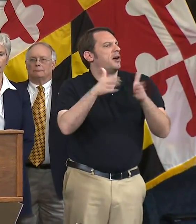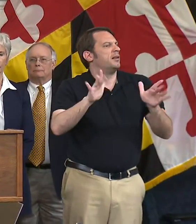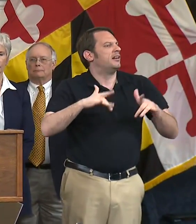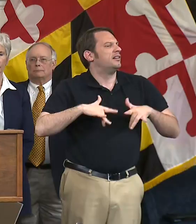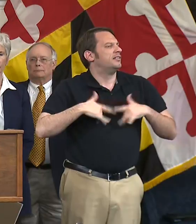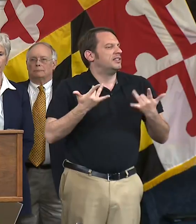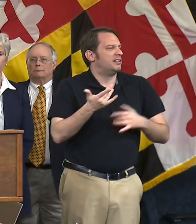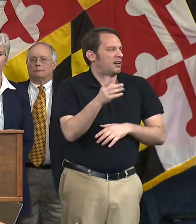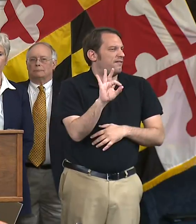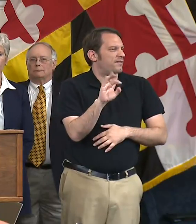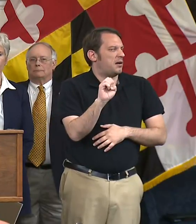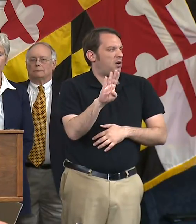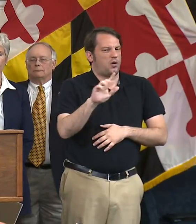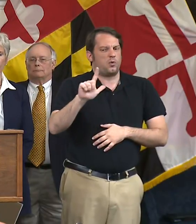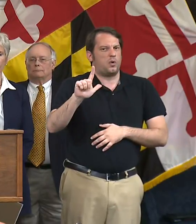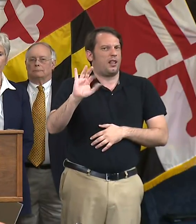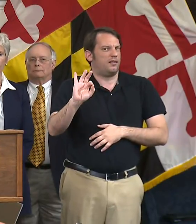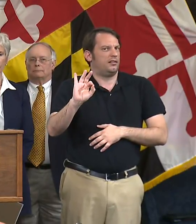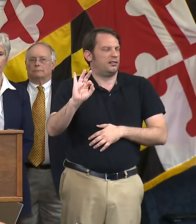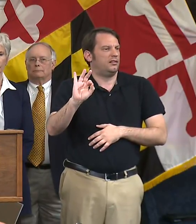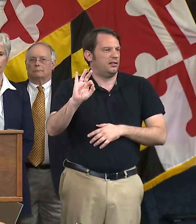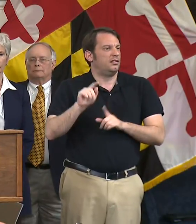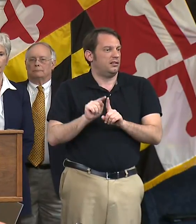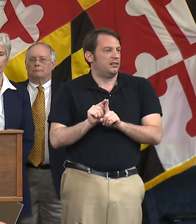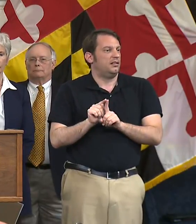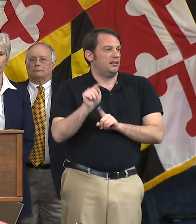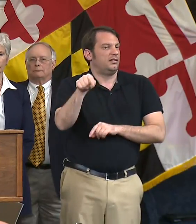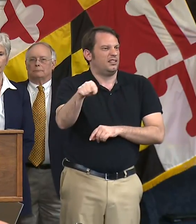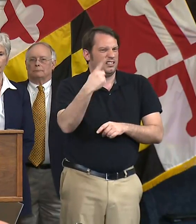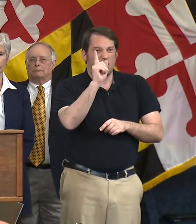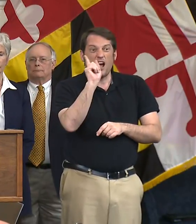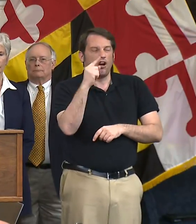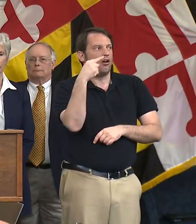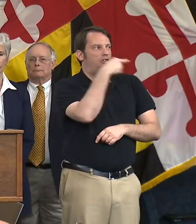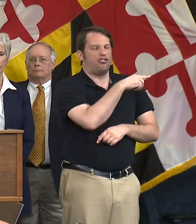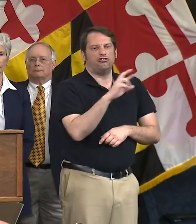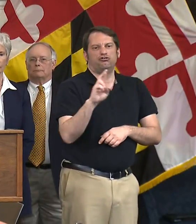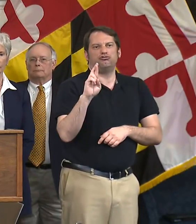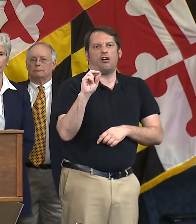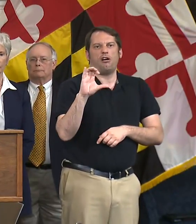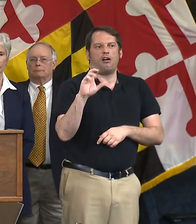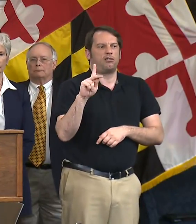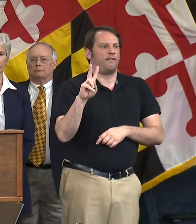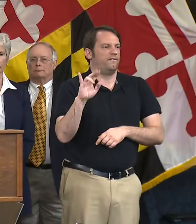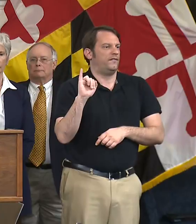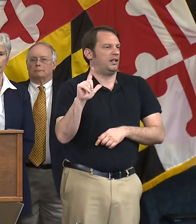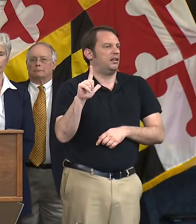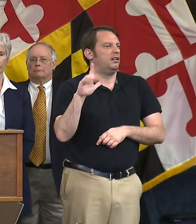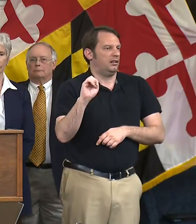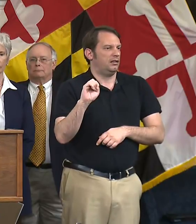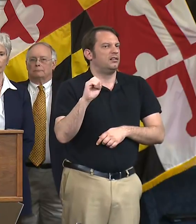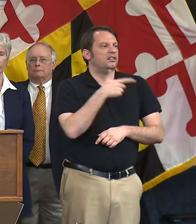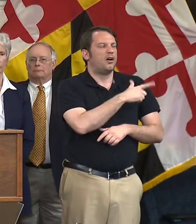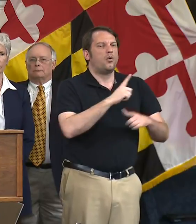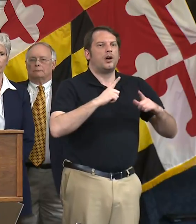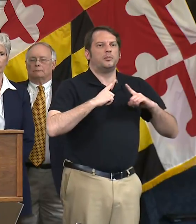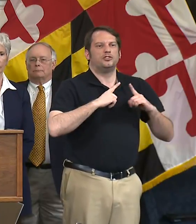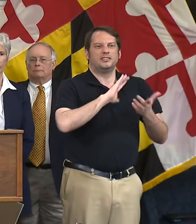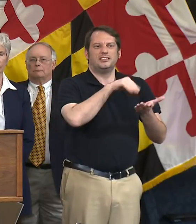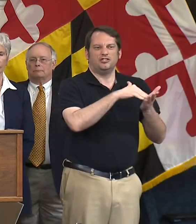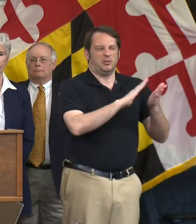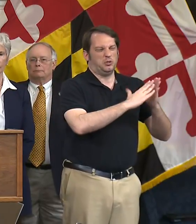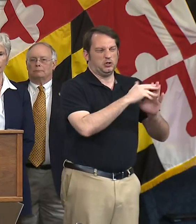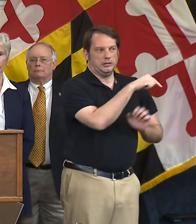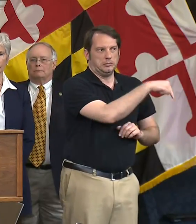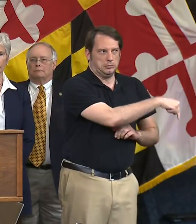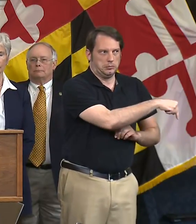at Rockville, a retirement community, where they were in contact with approximately 70